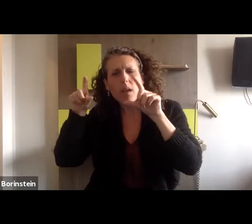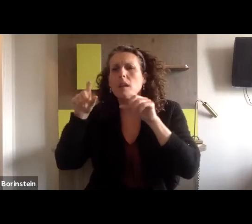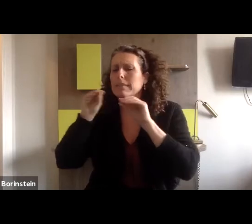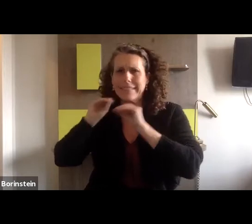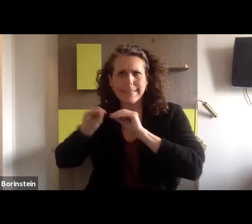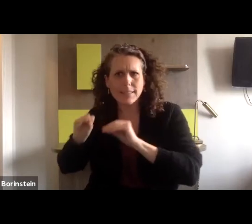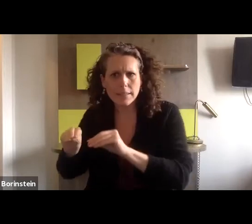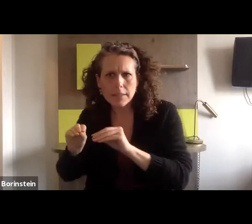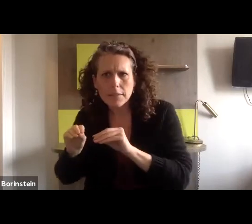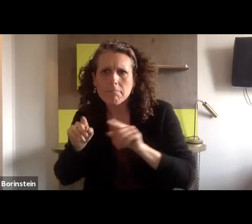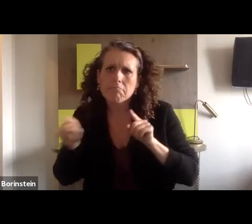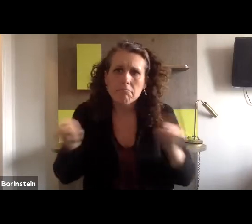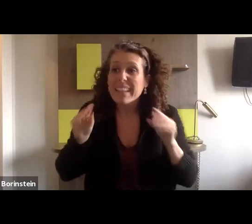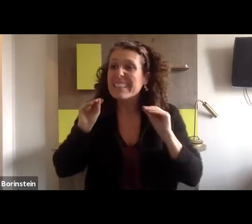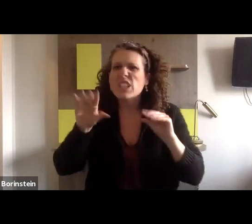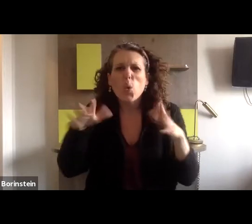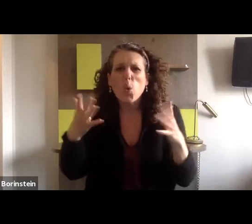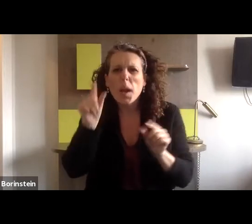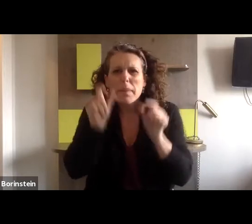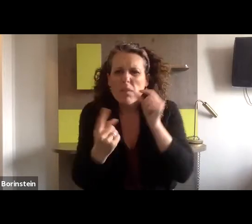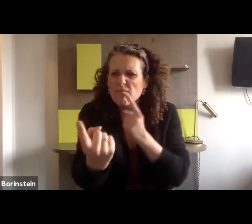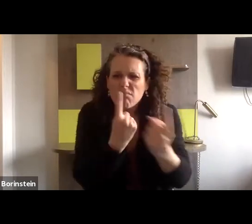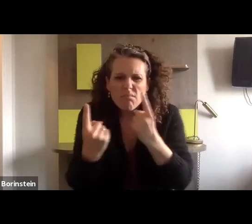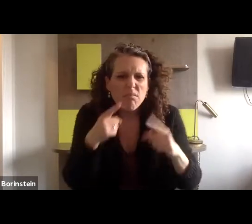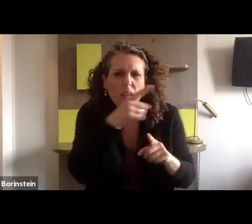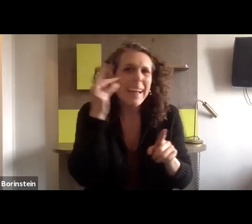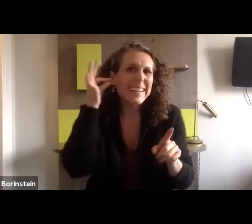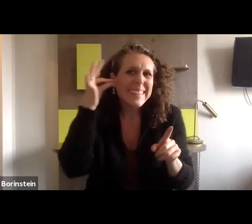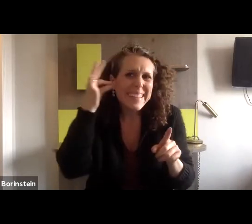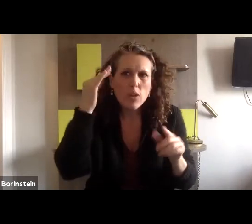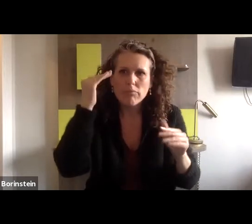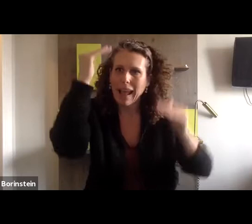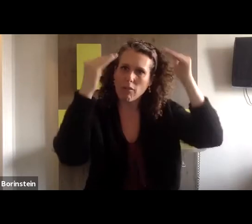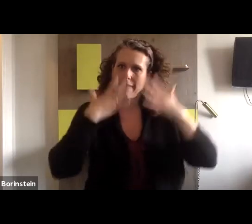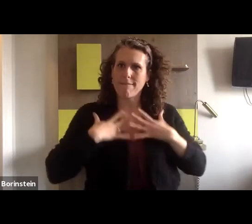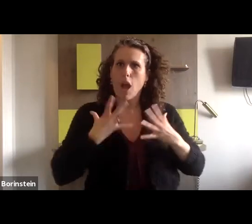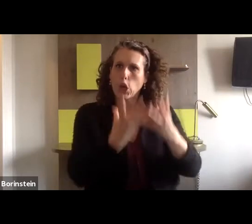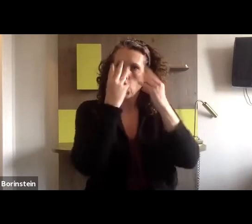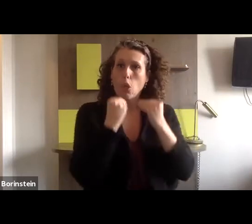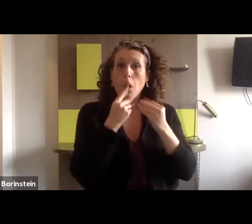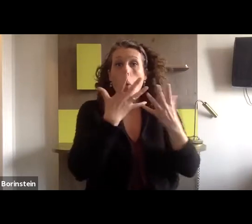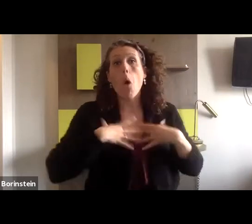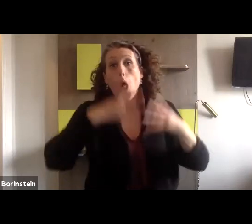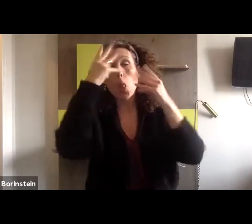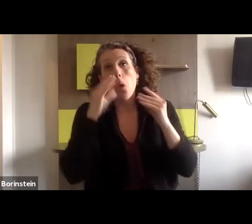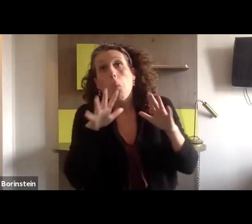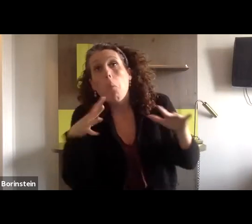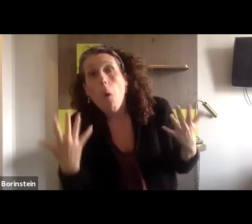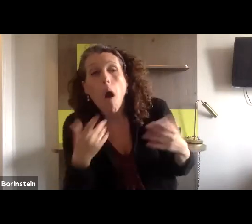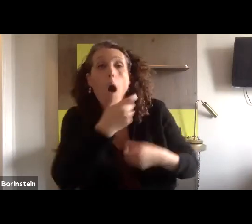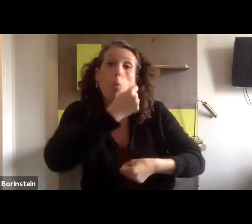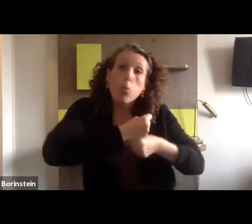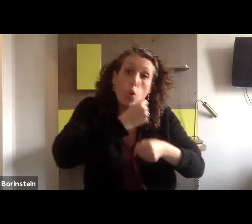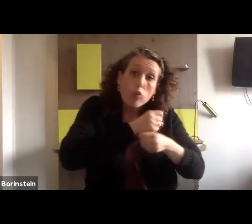to adult learners, be they hearing, they might do it because for professional purposes, because